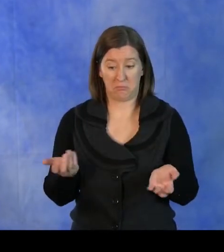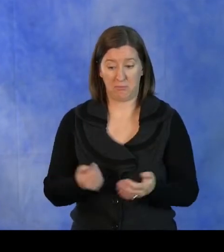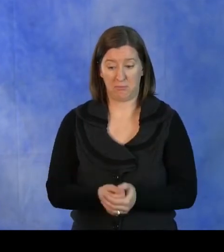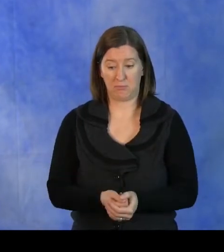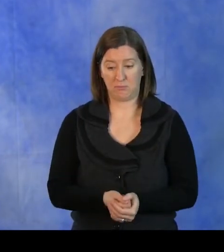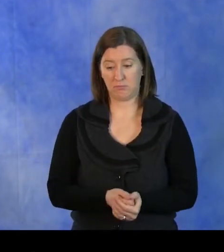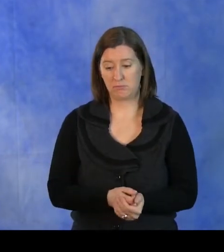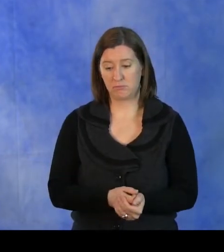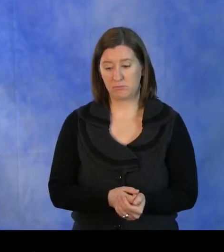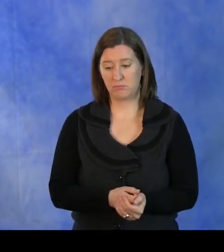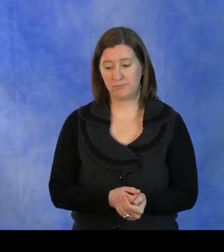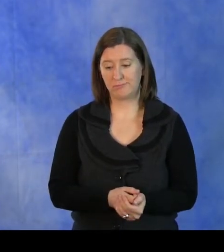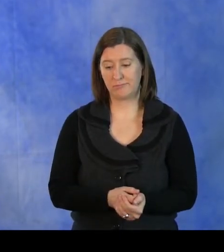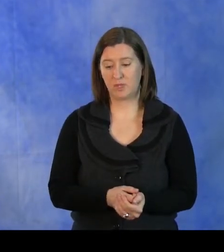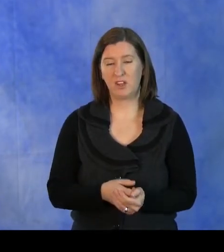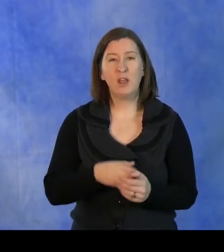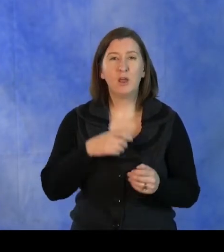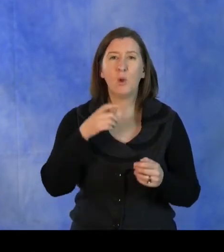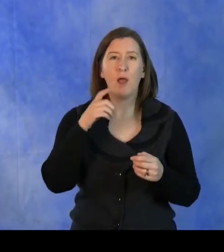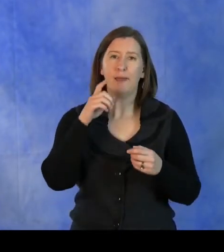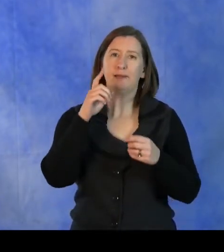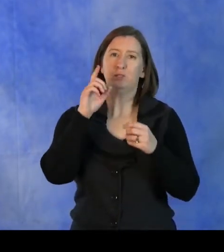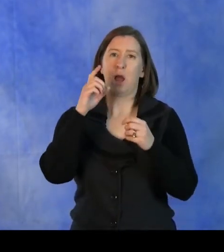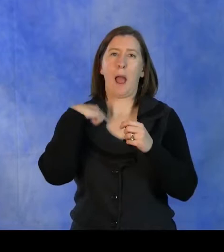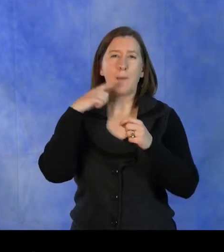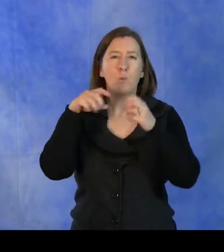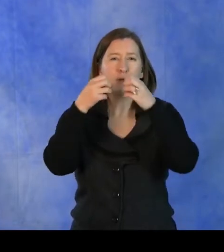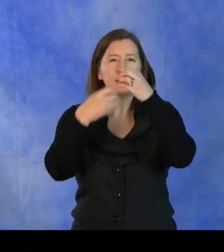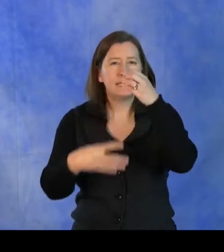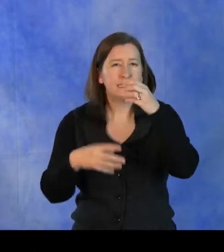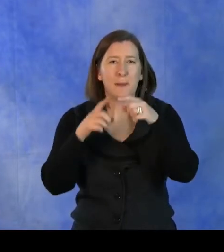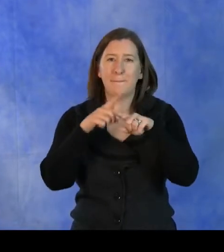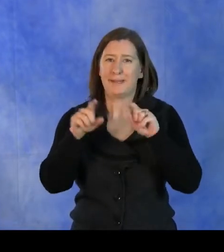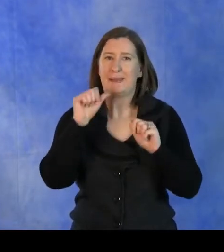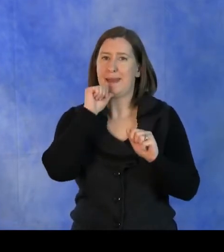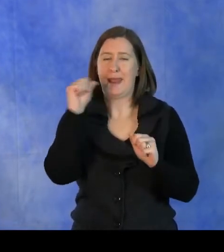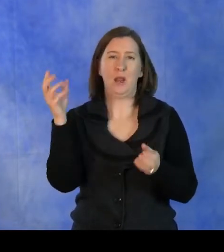So what are the consequences of EF difficulties?